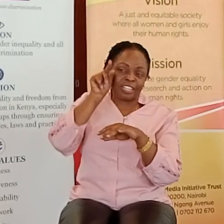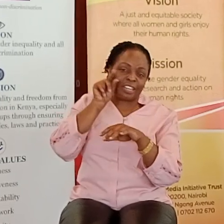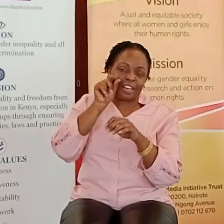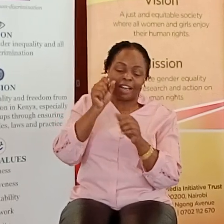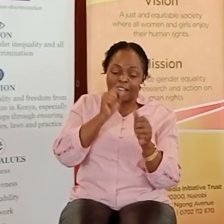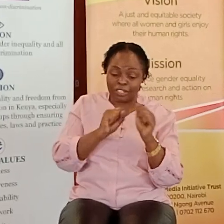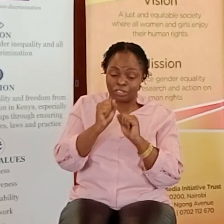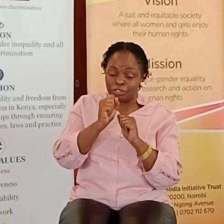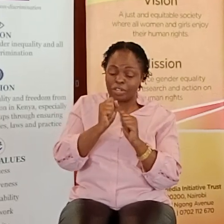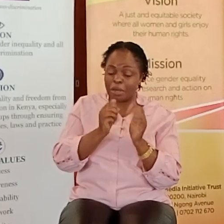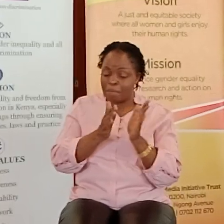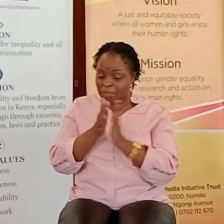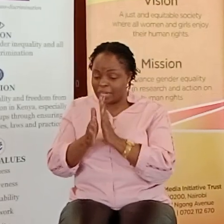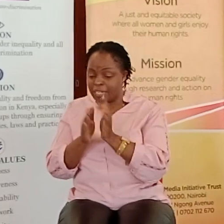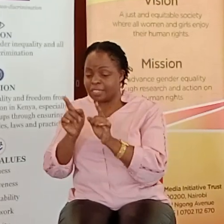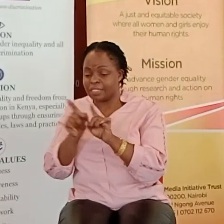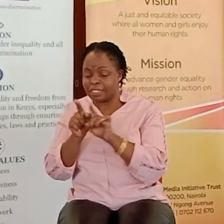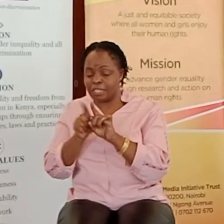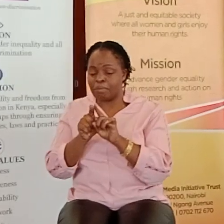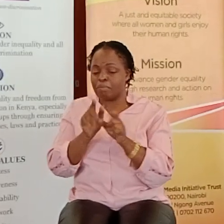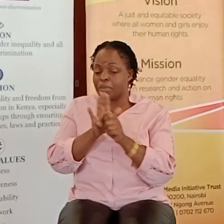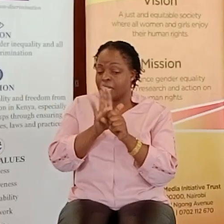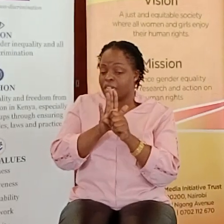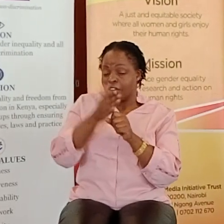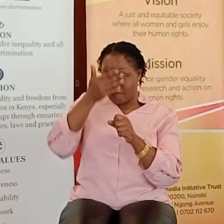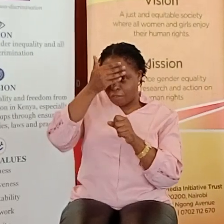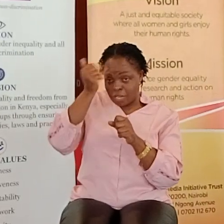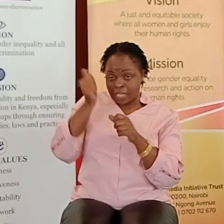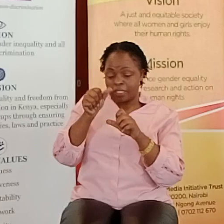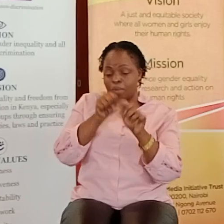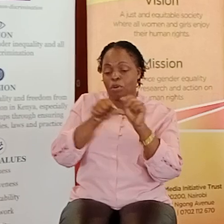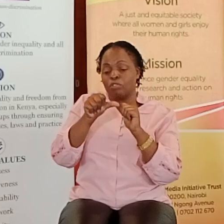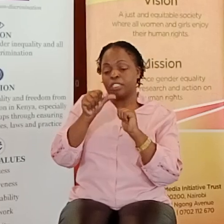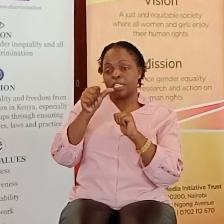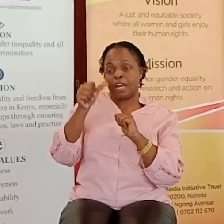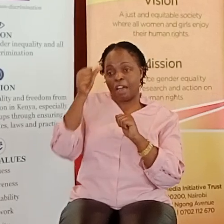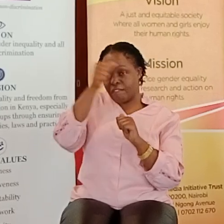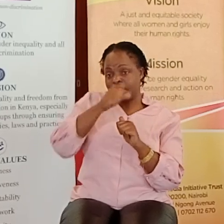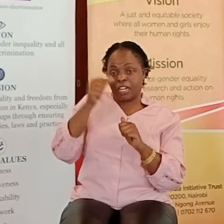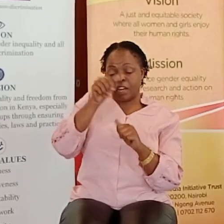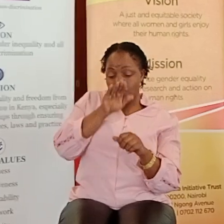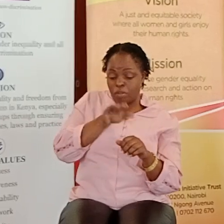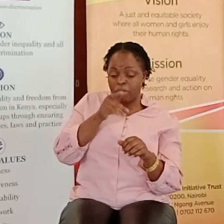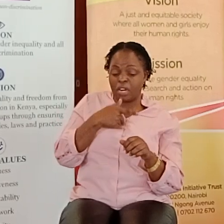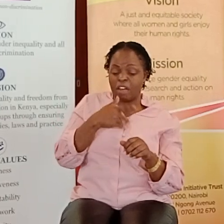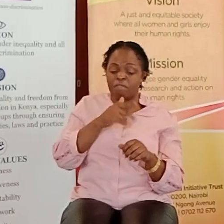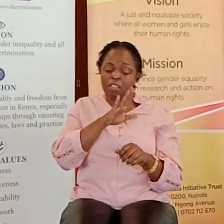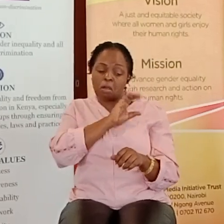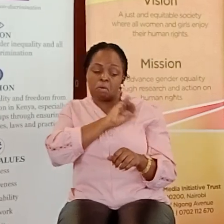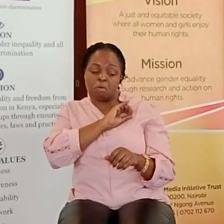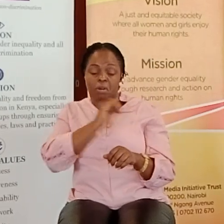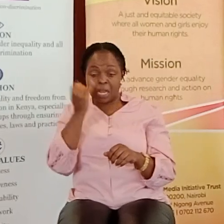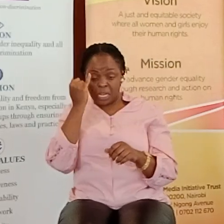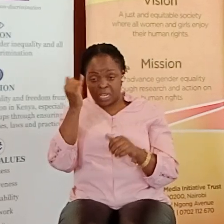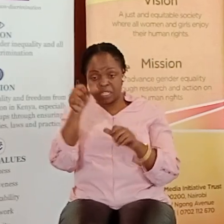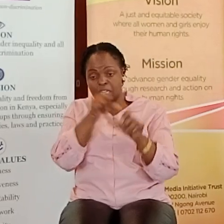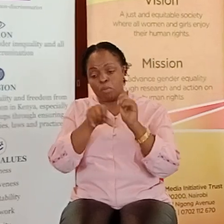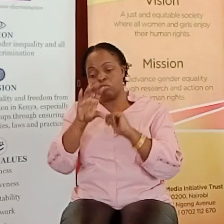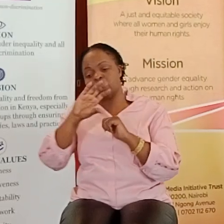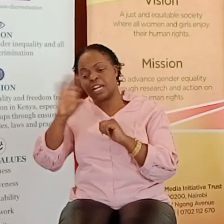lastly, where most of us forget is Africans have their own narratives on climate justice. We need to build that to